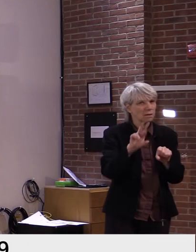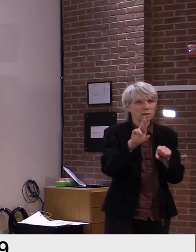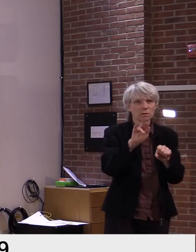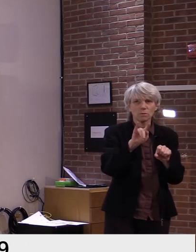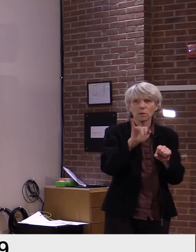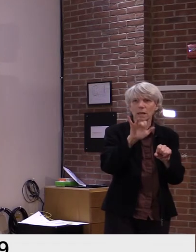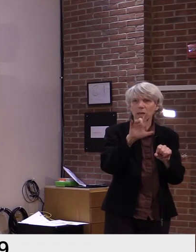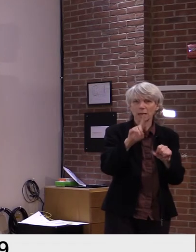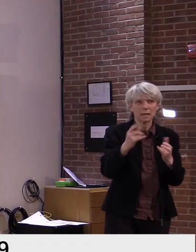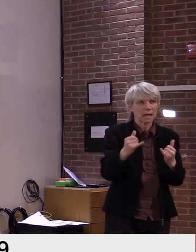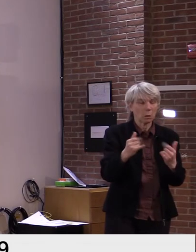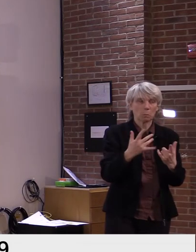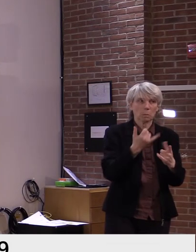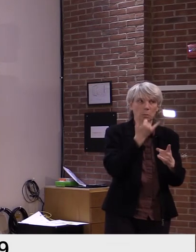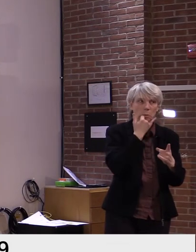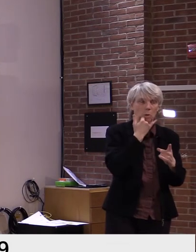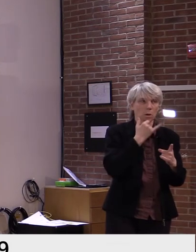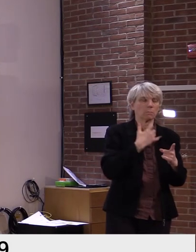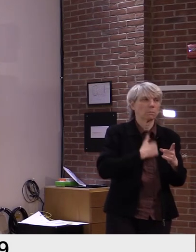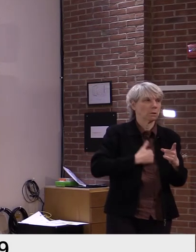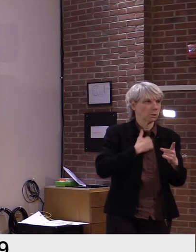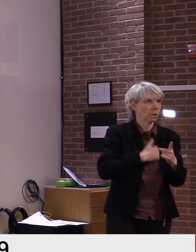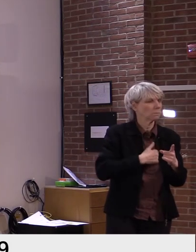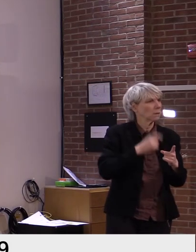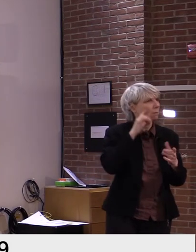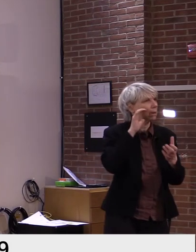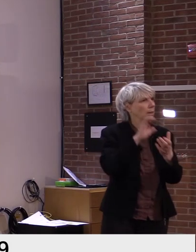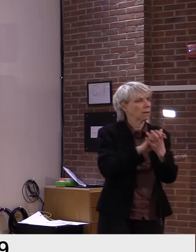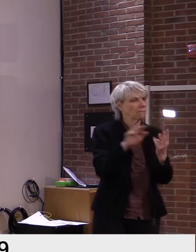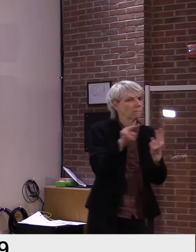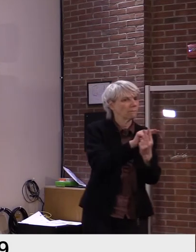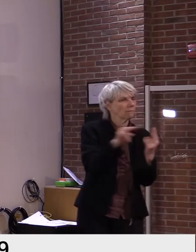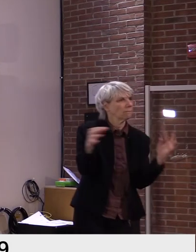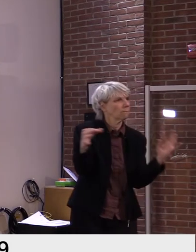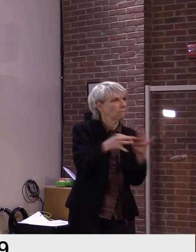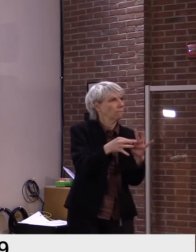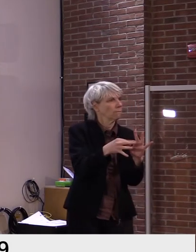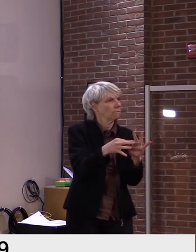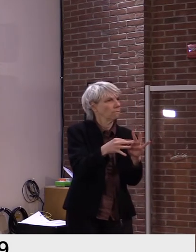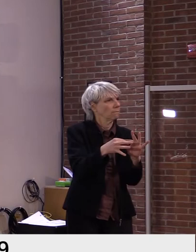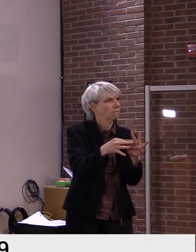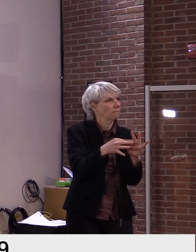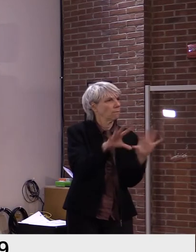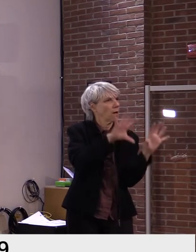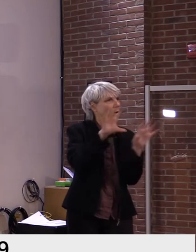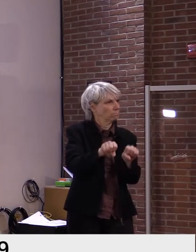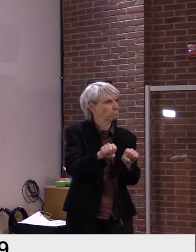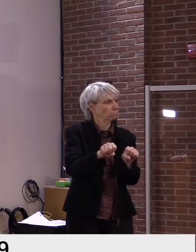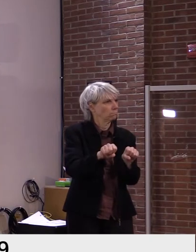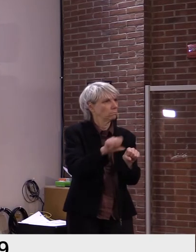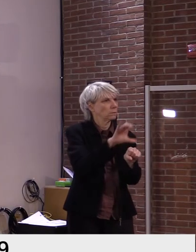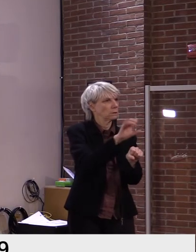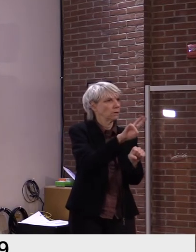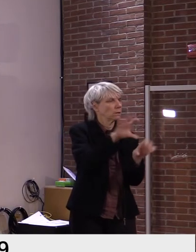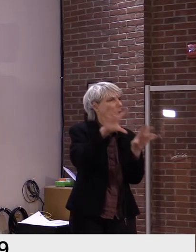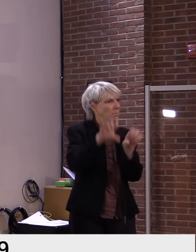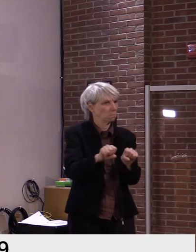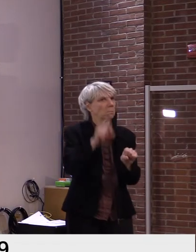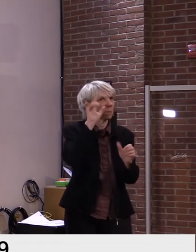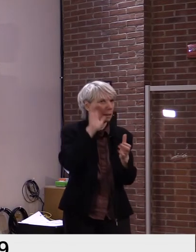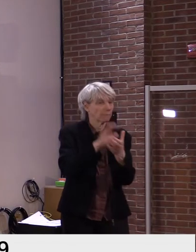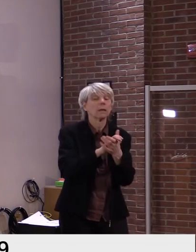Aid. If I'm incorrect, I apologize, but I think I'm making a leap of judgment here that's CVS. CVS was